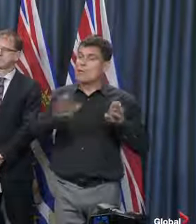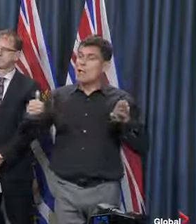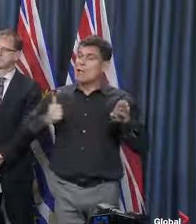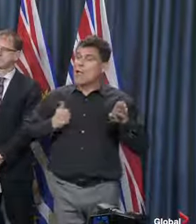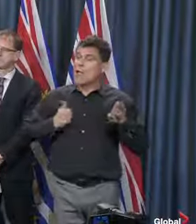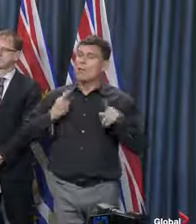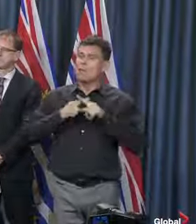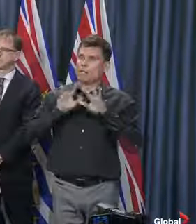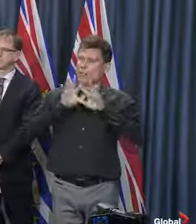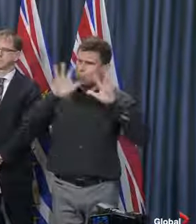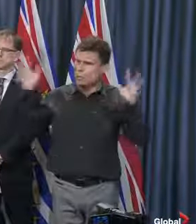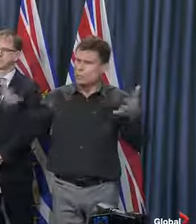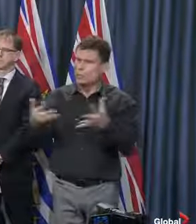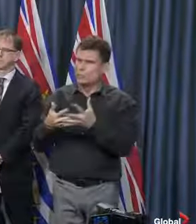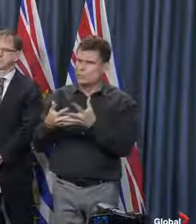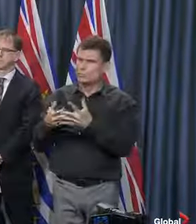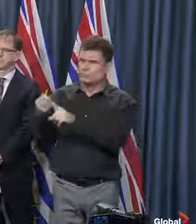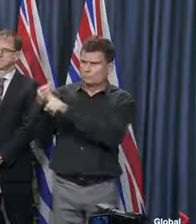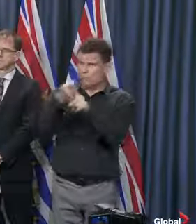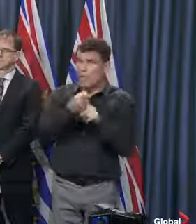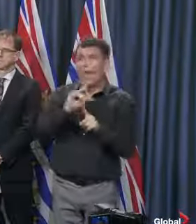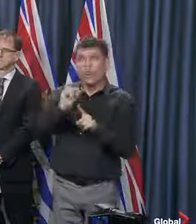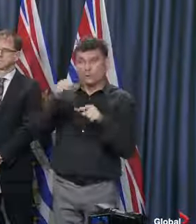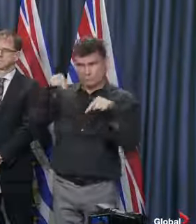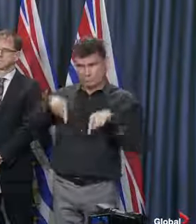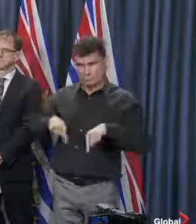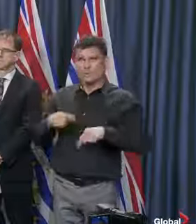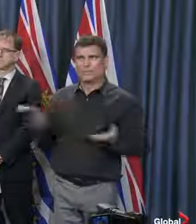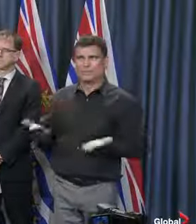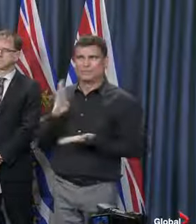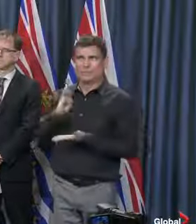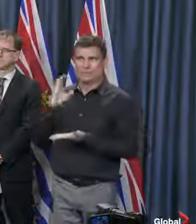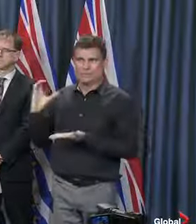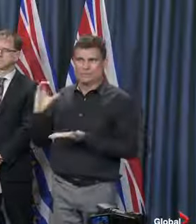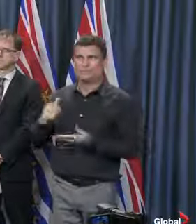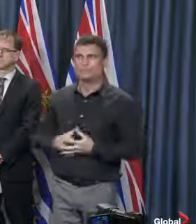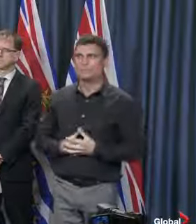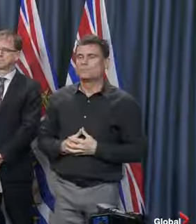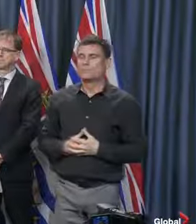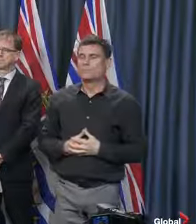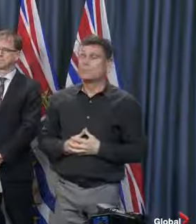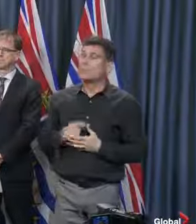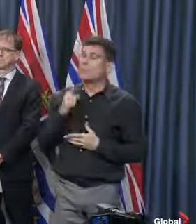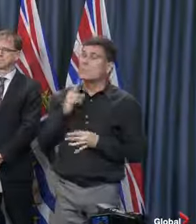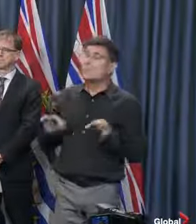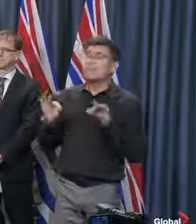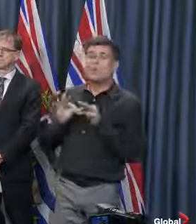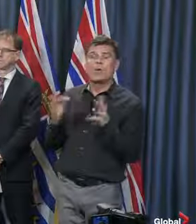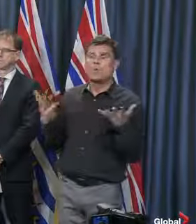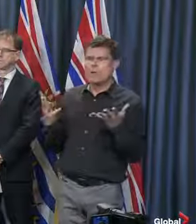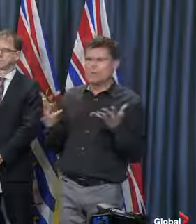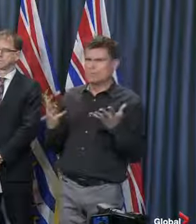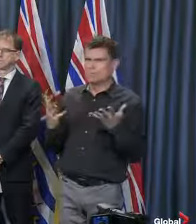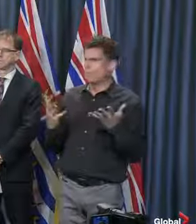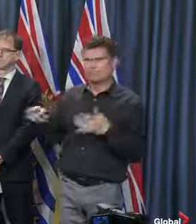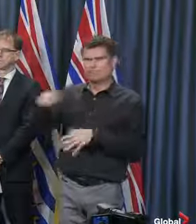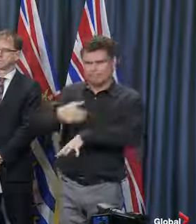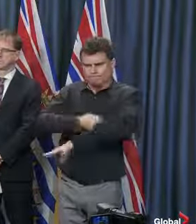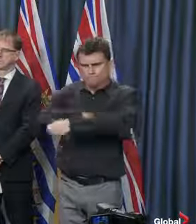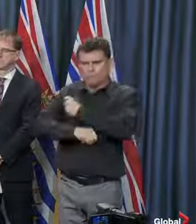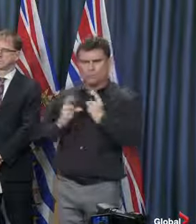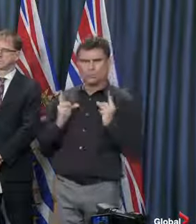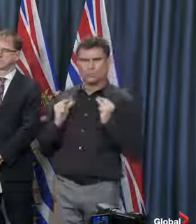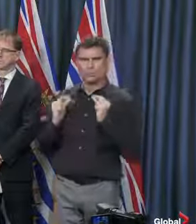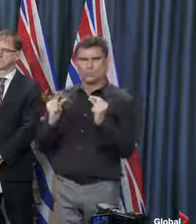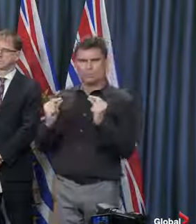now to take action to protect our citizens, our communities, our families here. I'll start off by giving